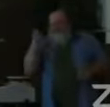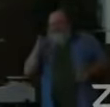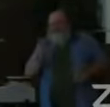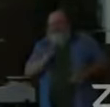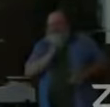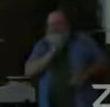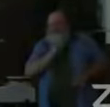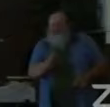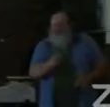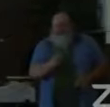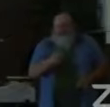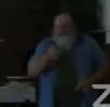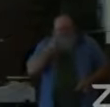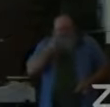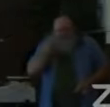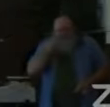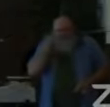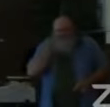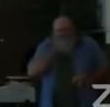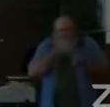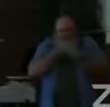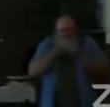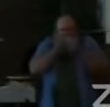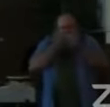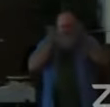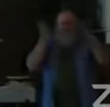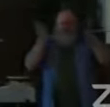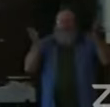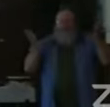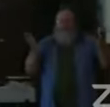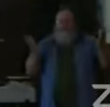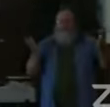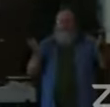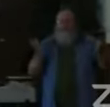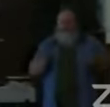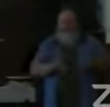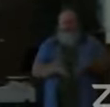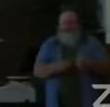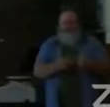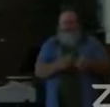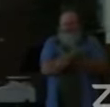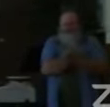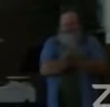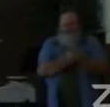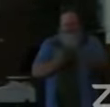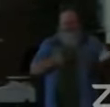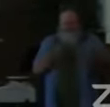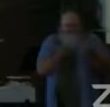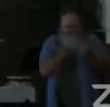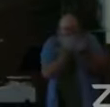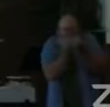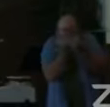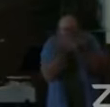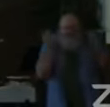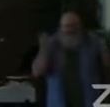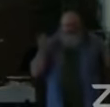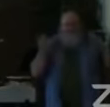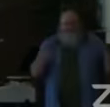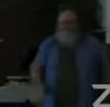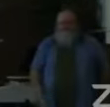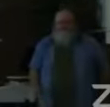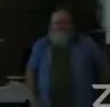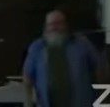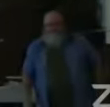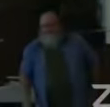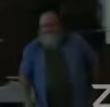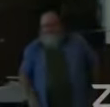smoke. I've been around fire. How many of you love fire? Yeah, I love fire. Yeah. So